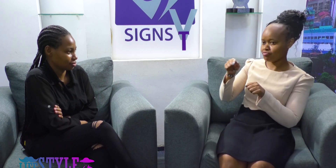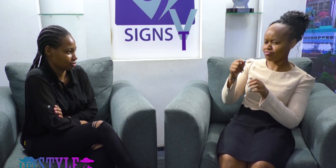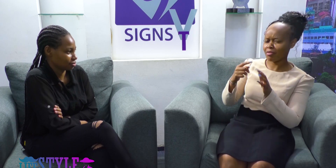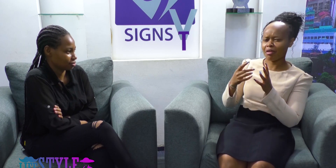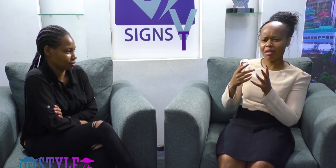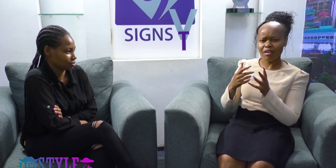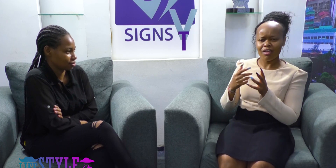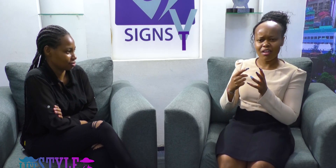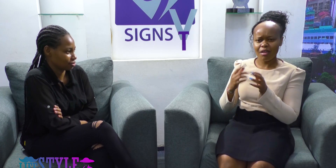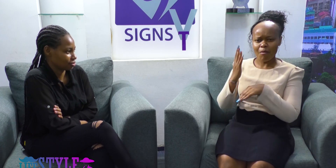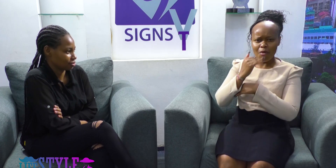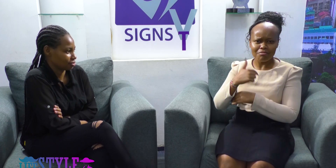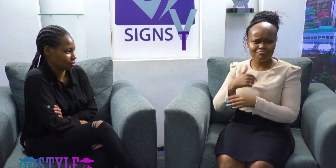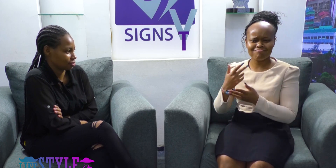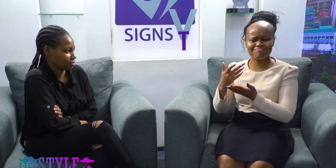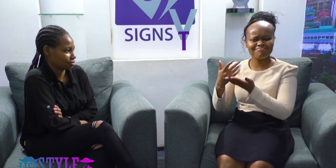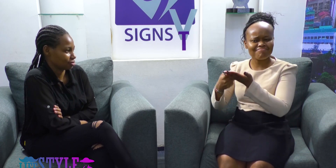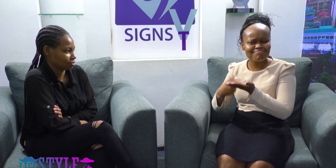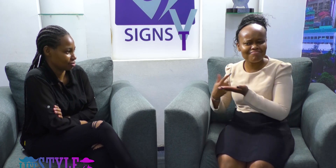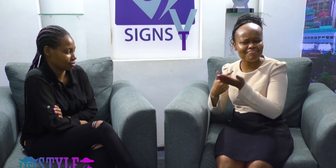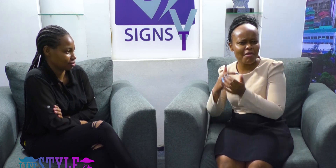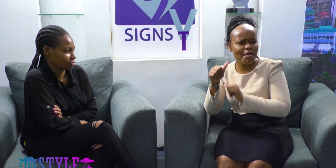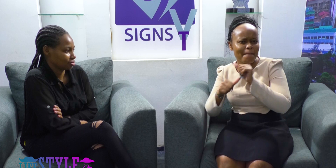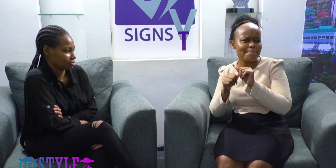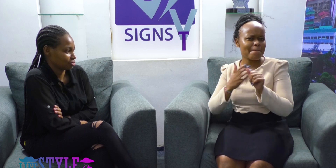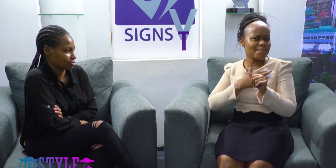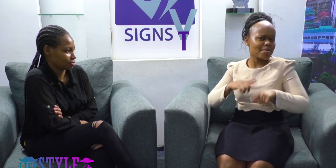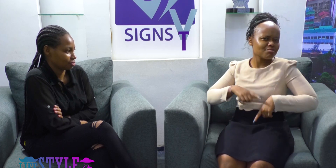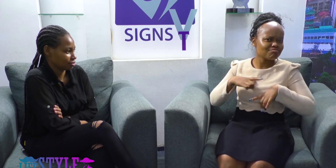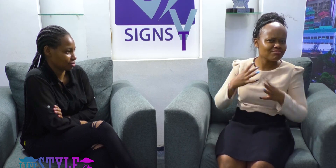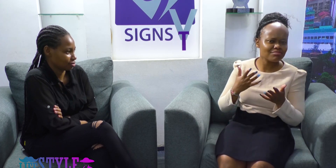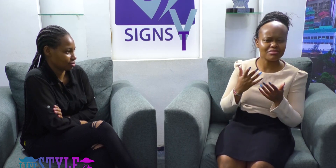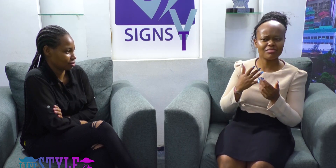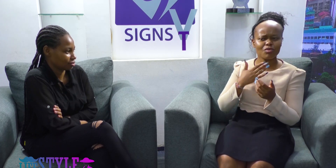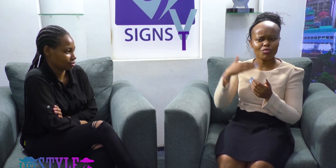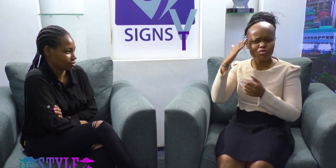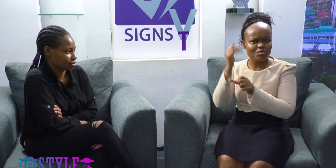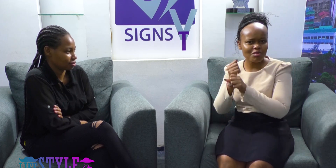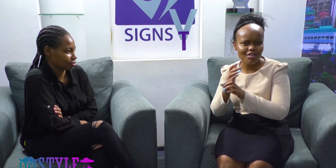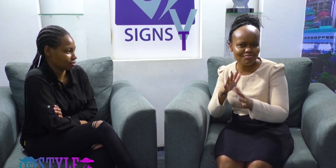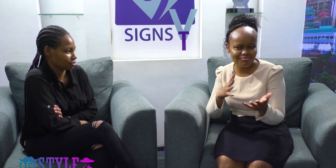interviewed. Then after the interview, I had a discussion with the MD of Science